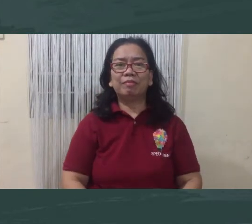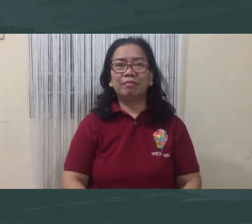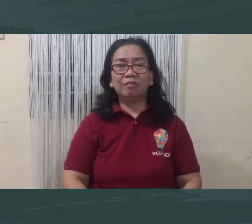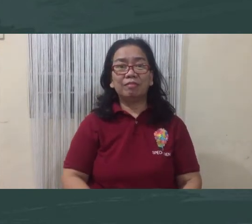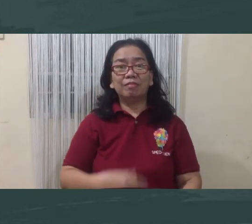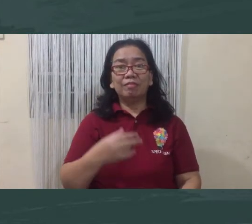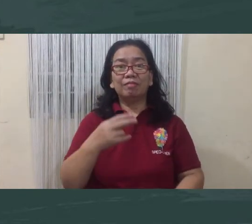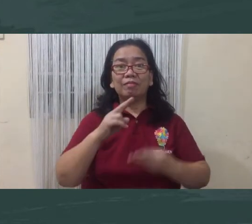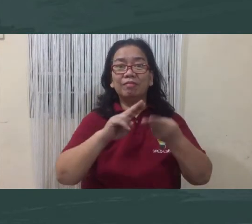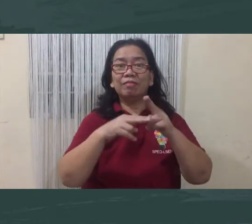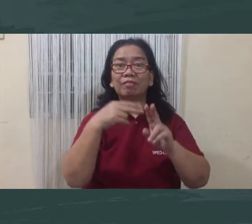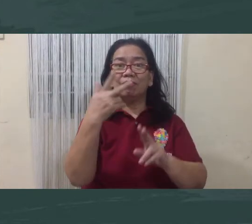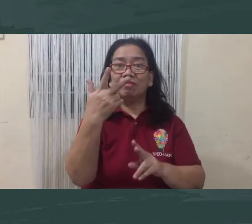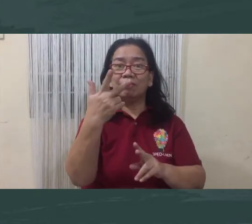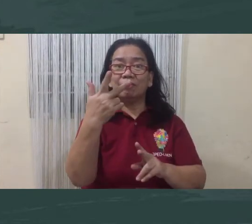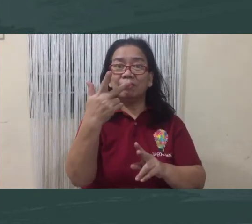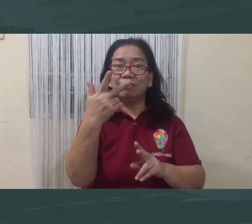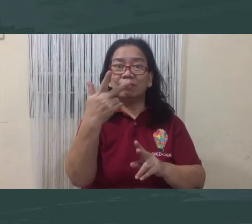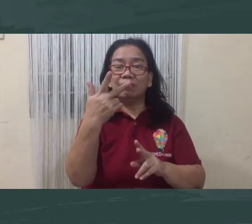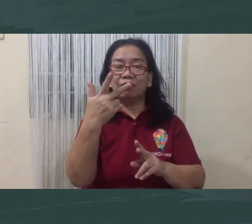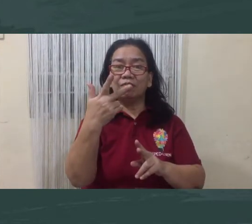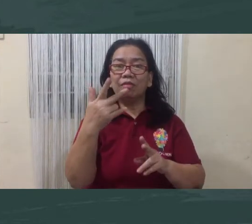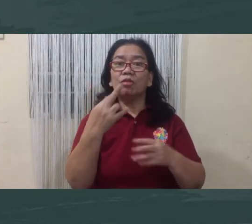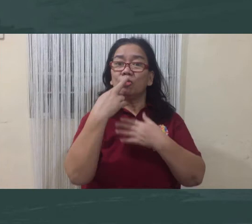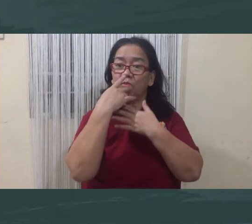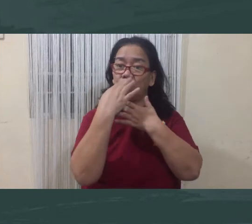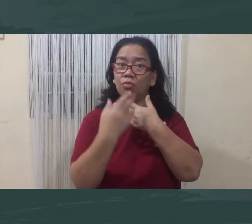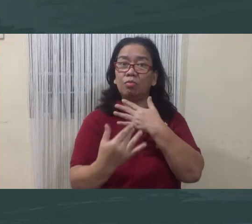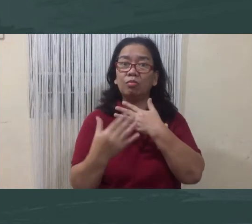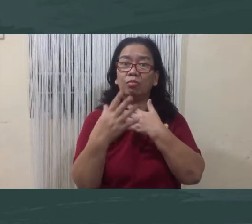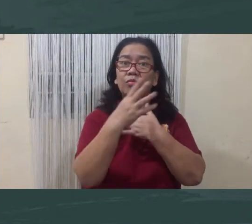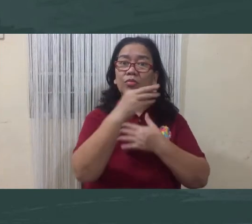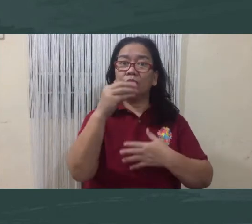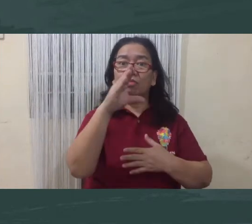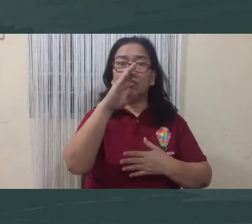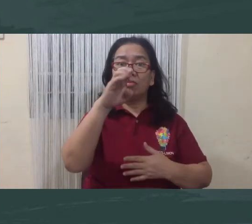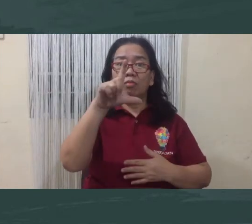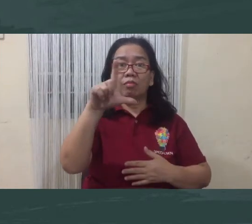Number 3, formation of blood cellular components.